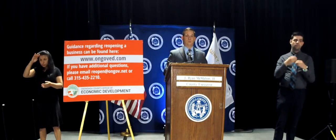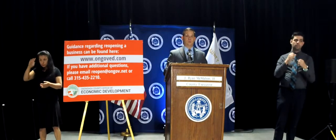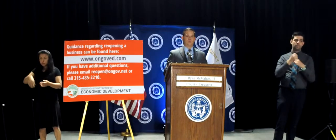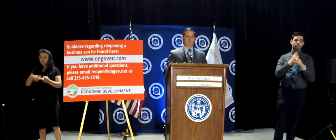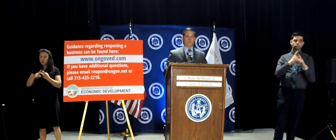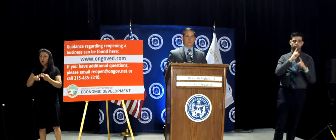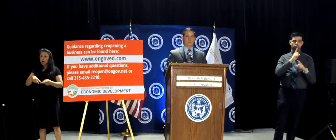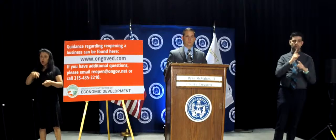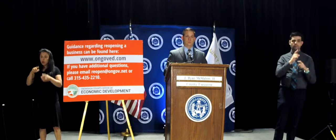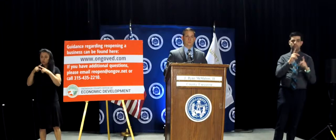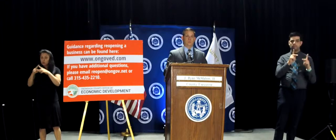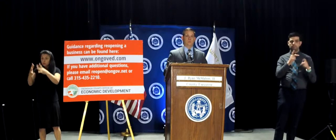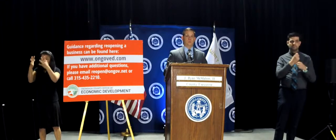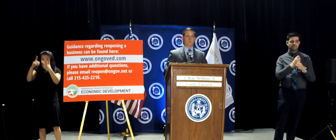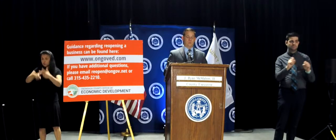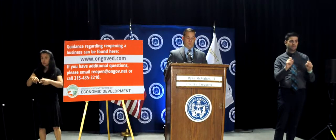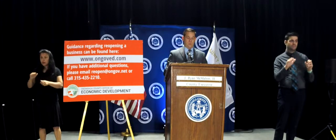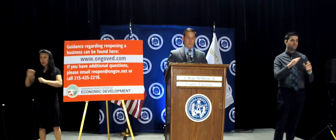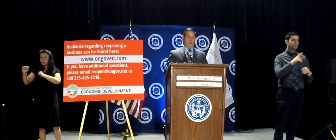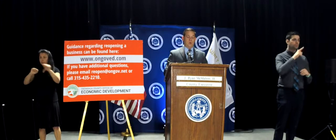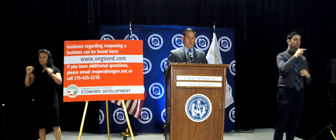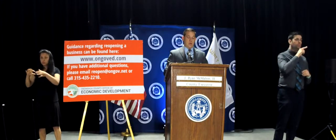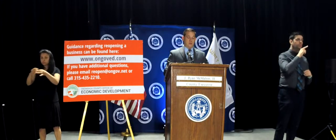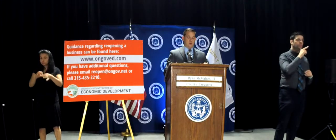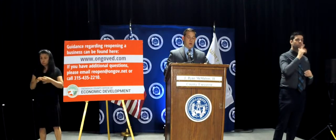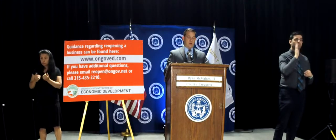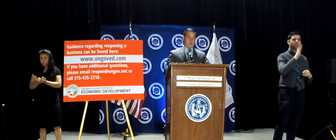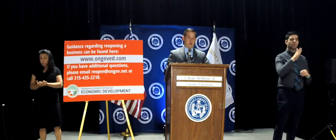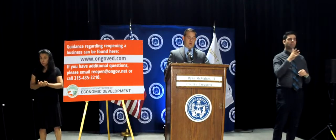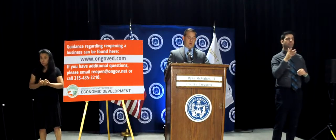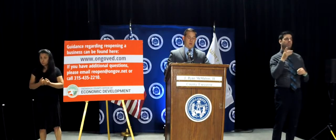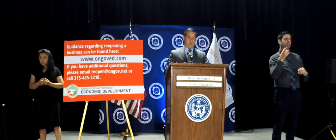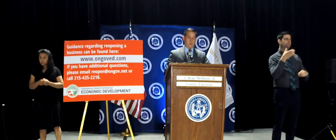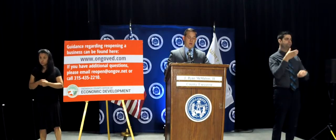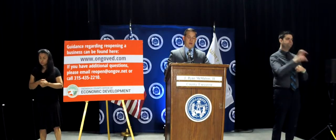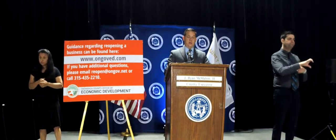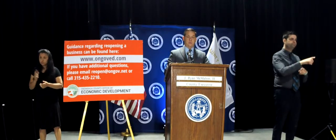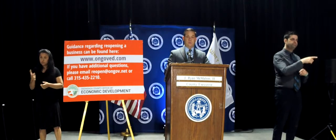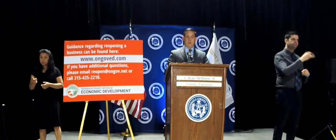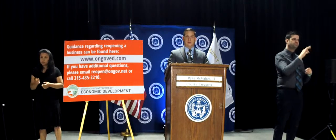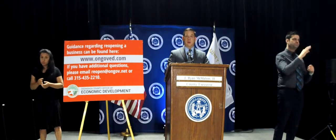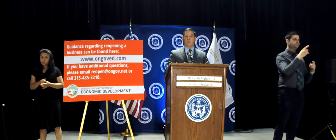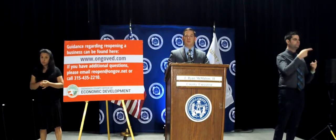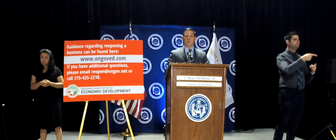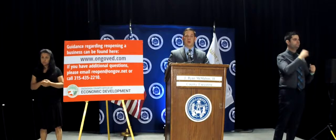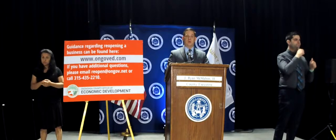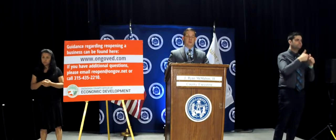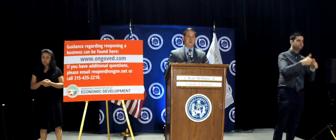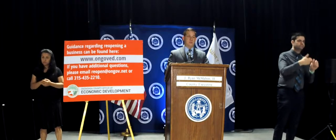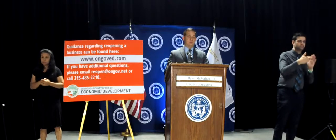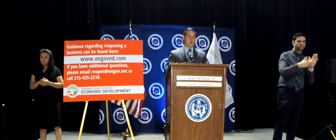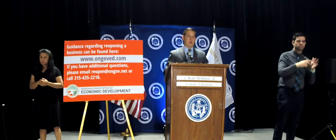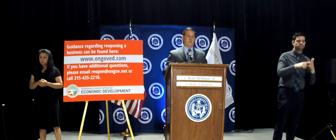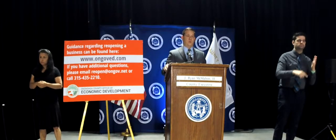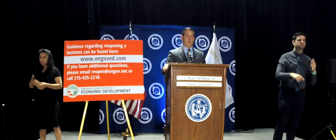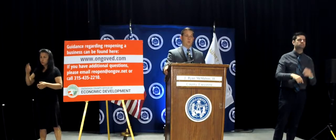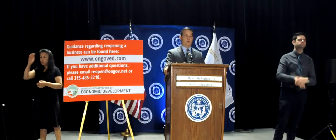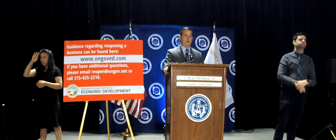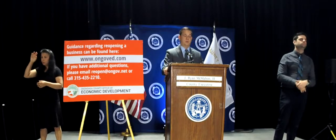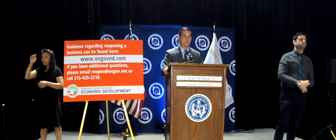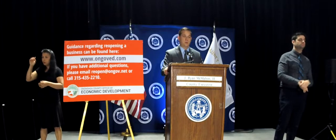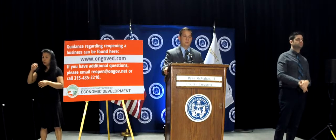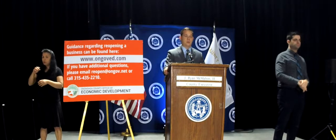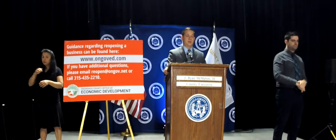use of force and that sort of thing. Yeah, so I got a heads up from the governor's team